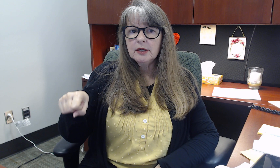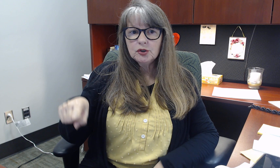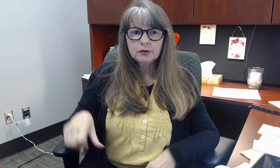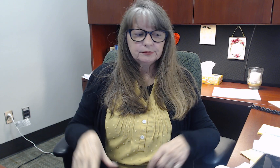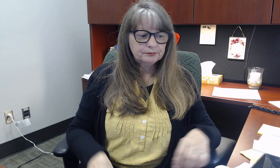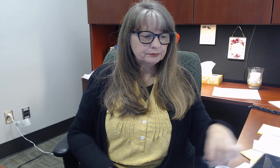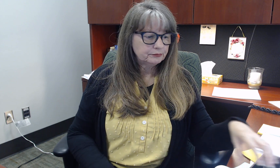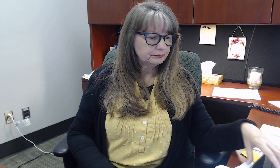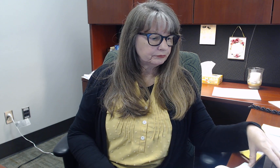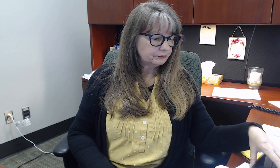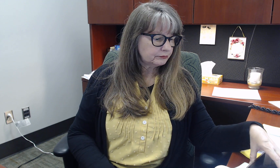luggage.